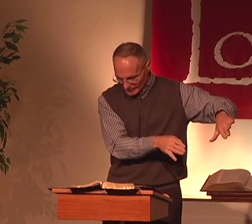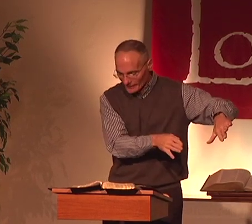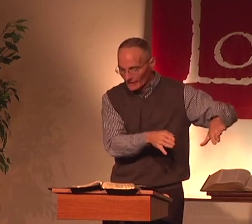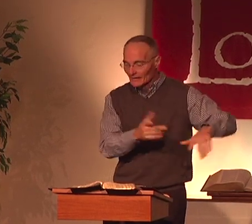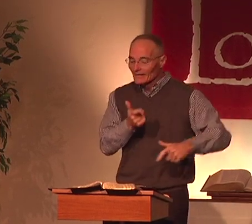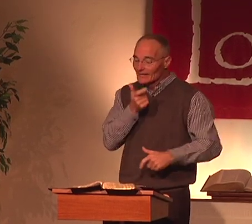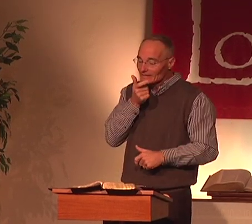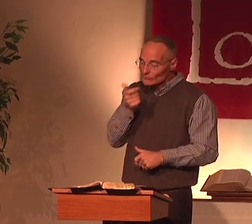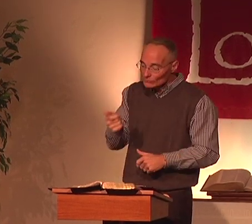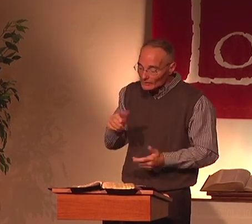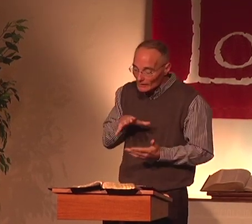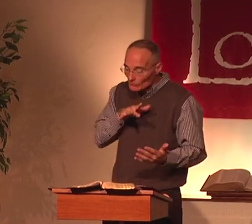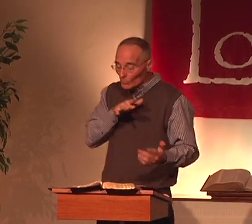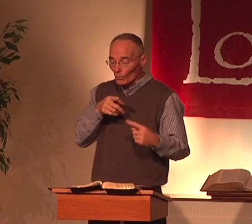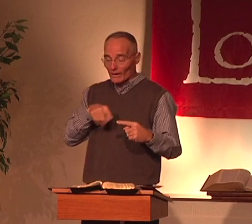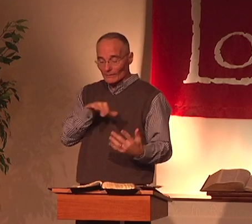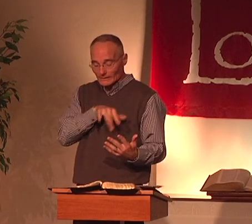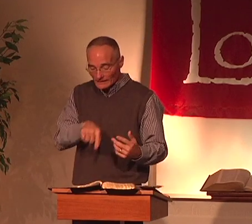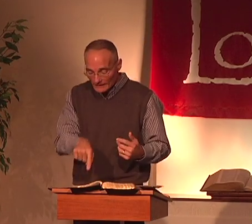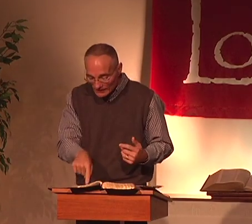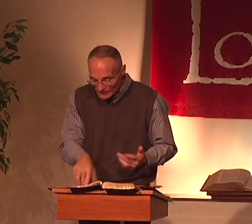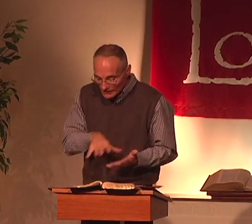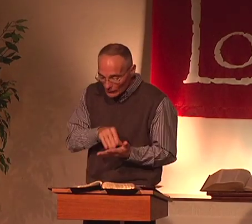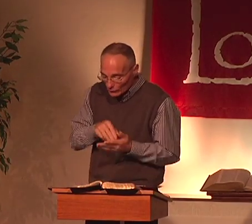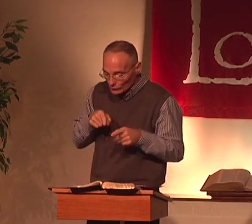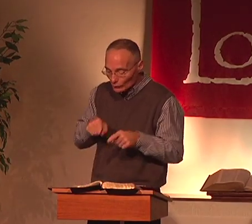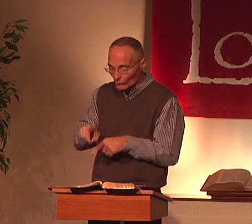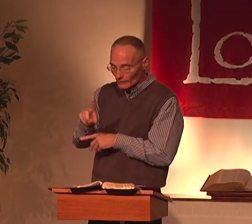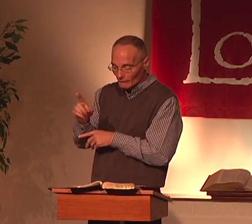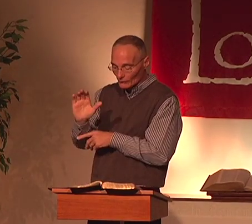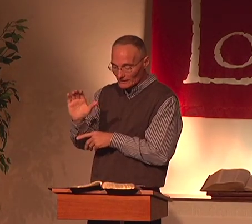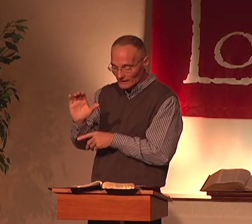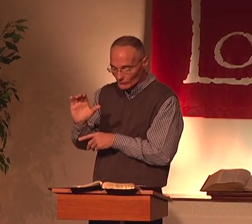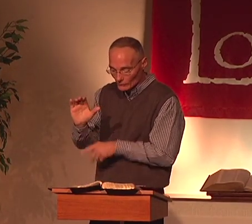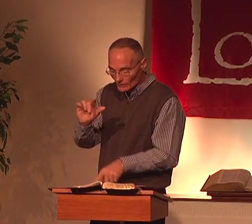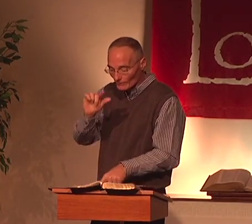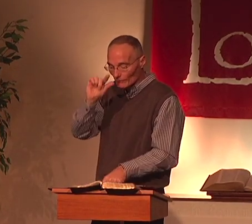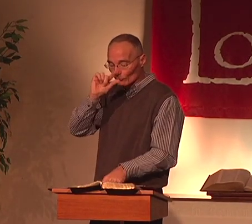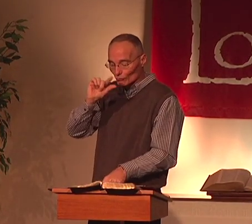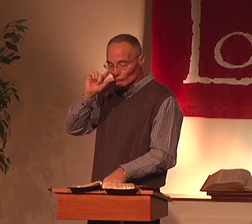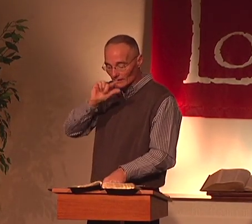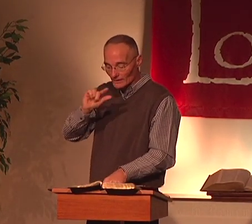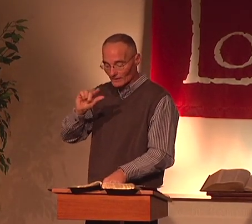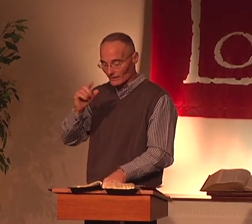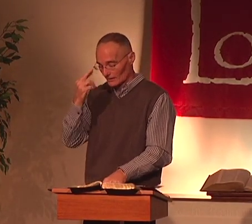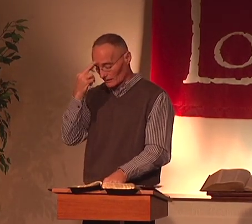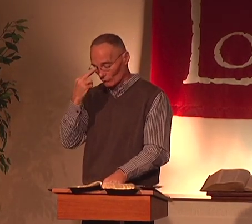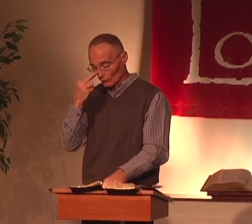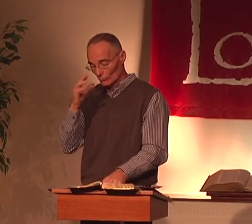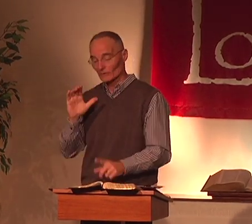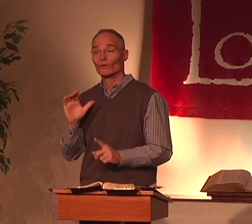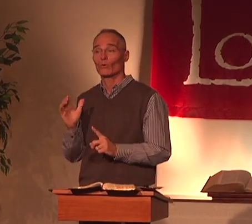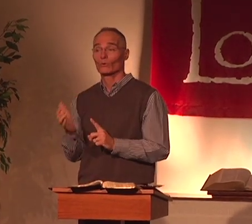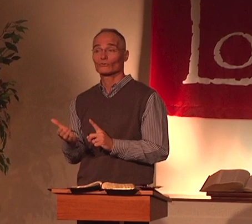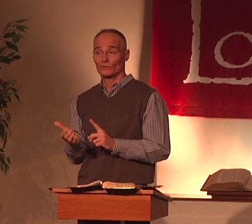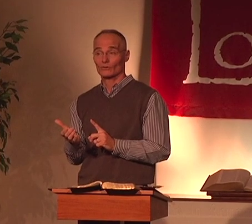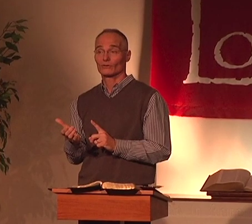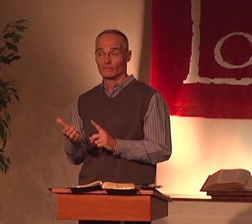talking About that What's Interesting While I Was studying This The first Century Greek And Roman Culture